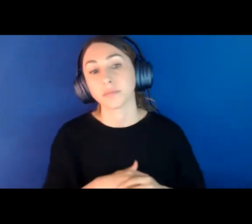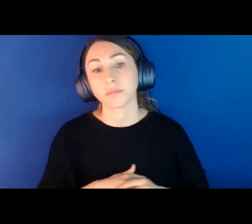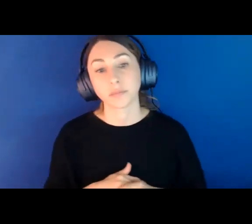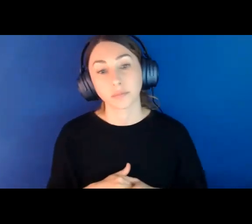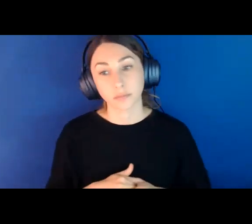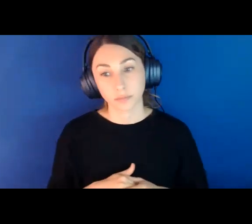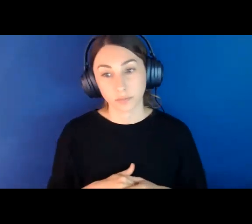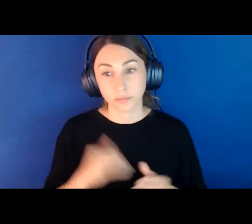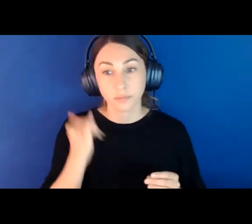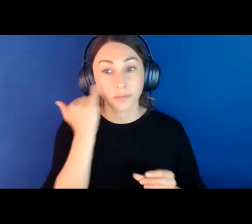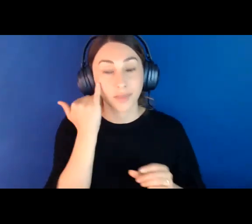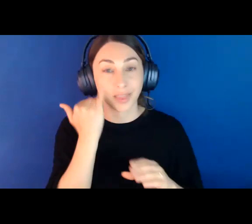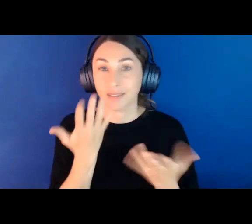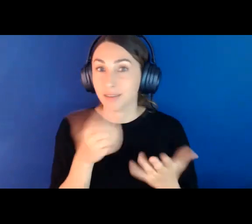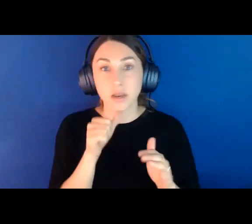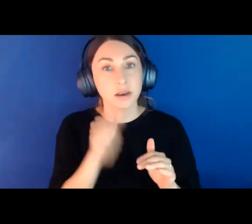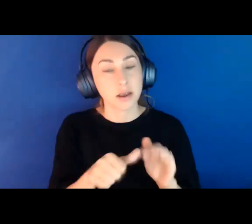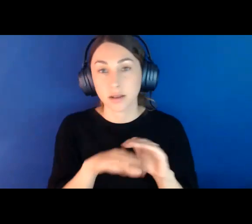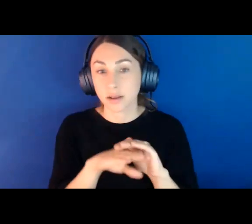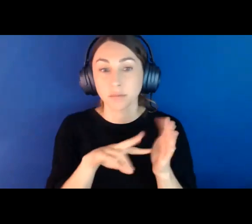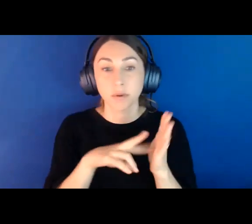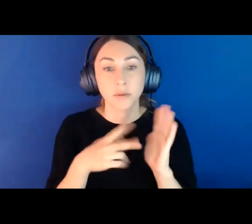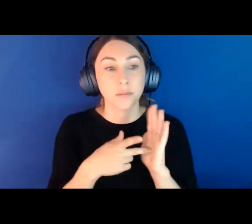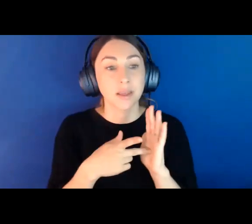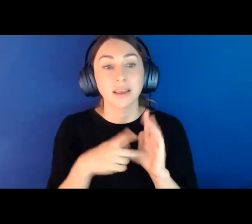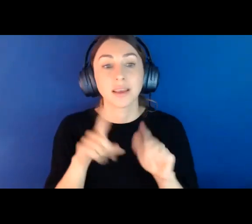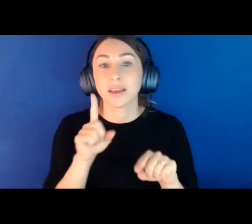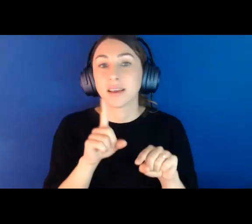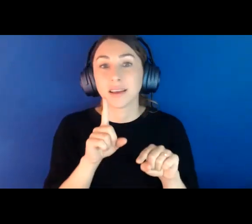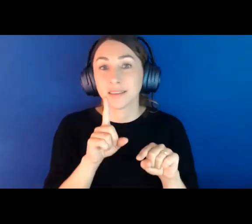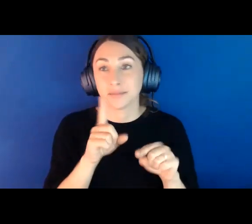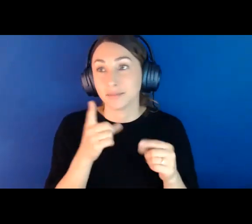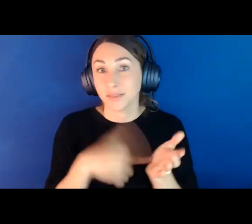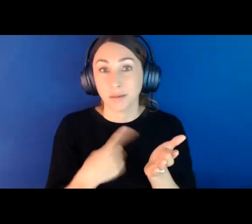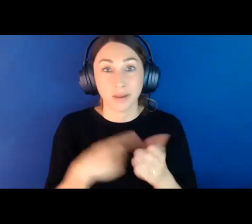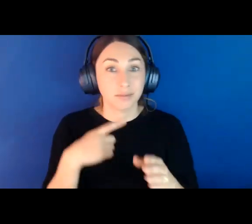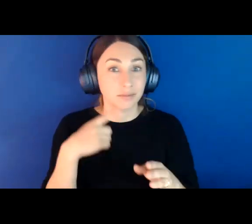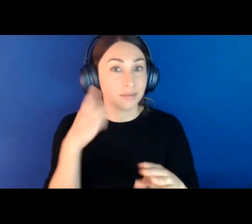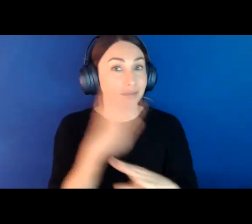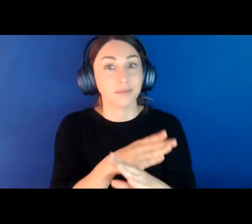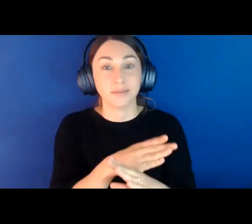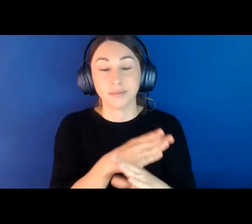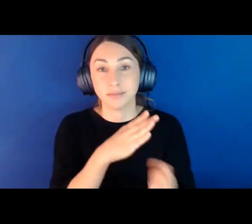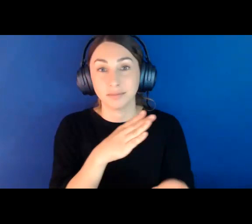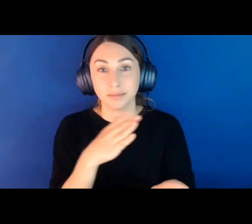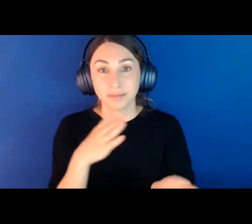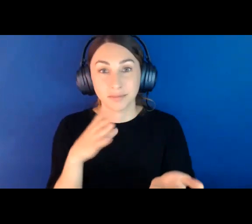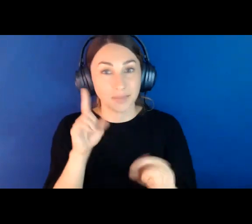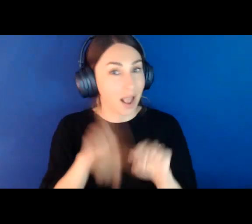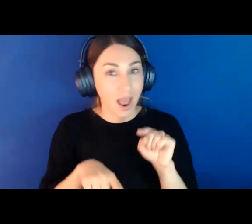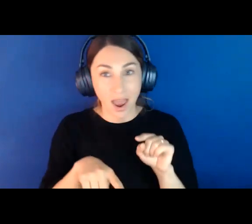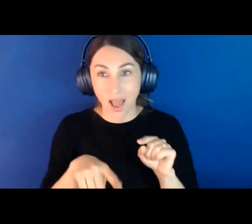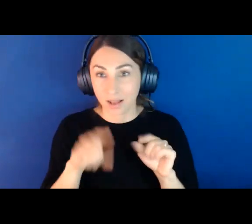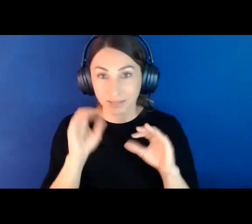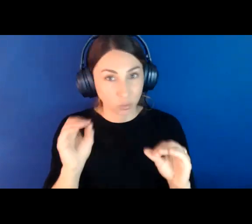not accessible, a screen reader will not be able to read it at all. It will appear blank, preventing users